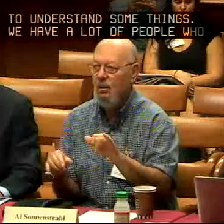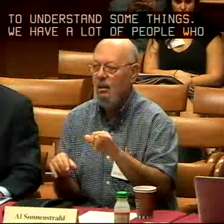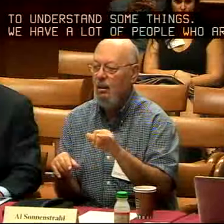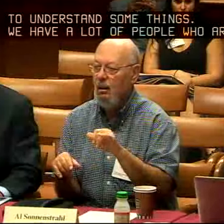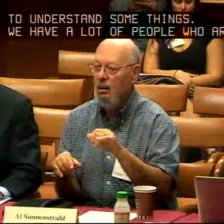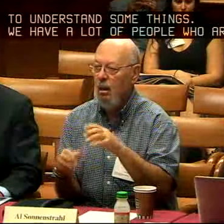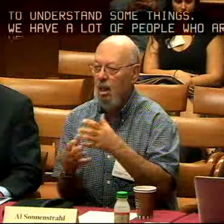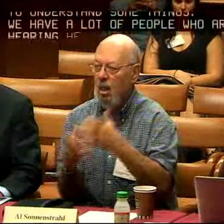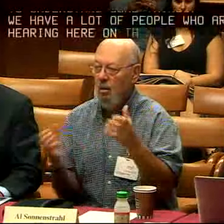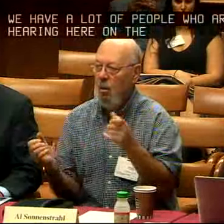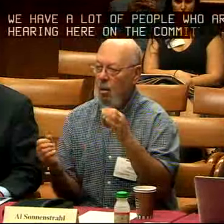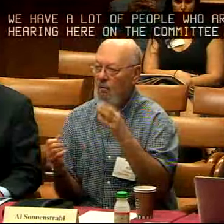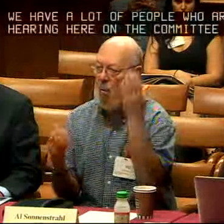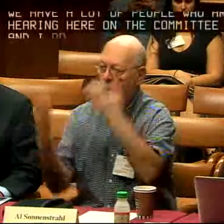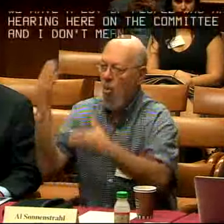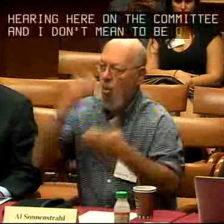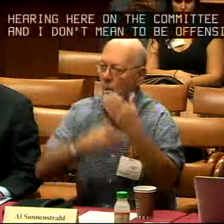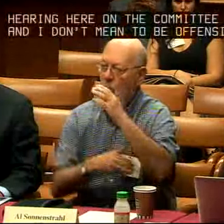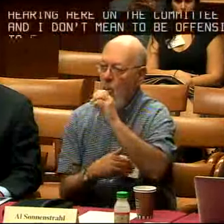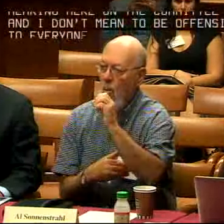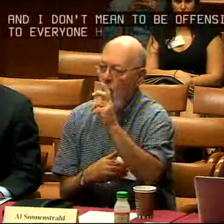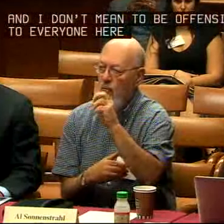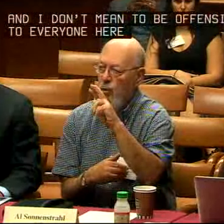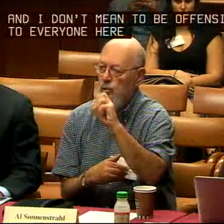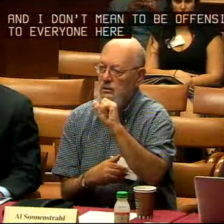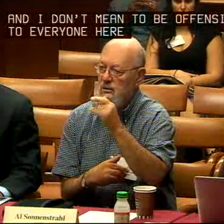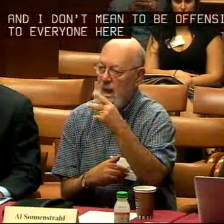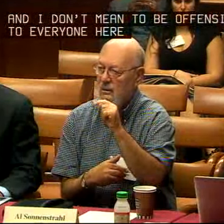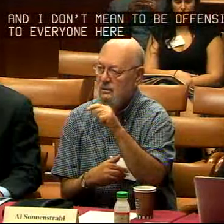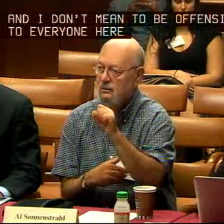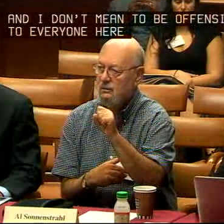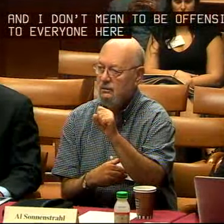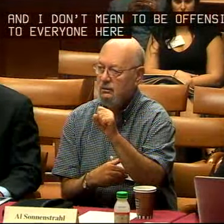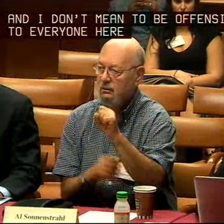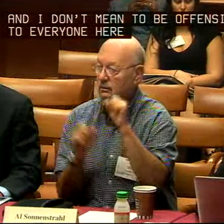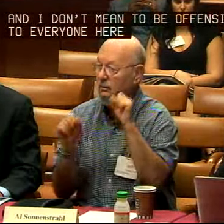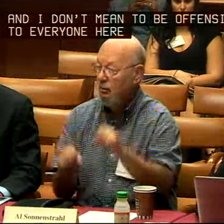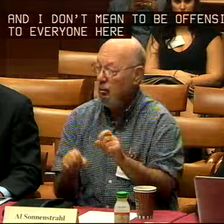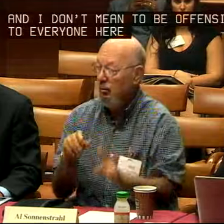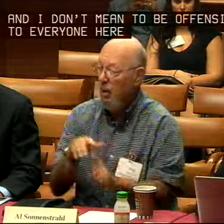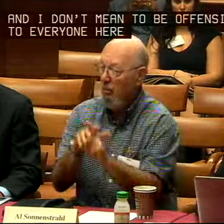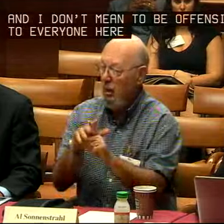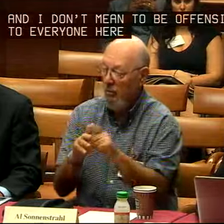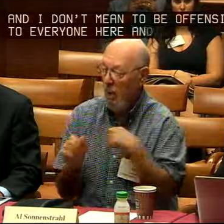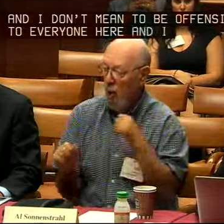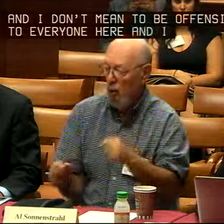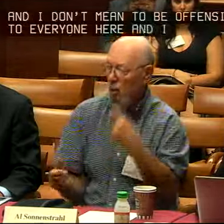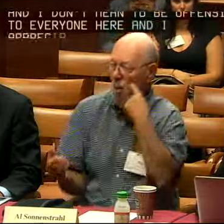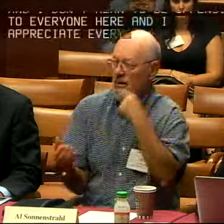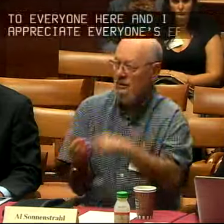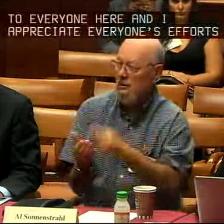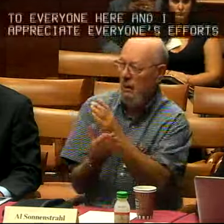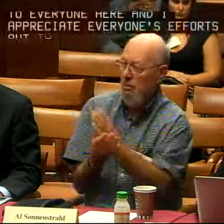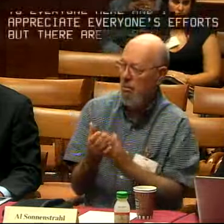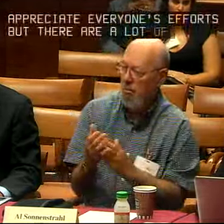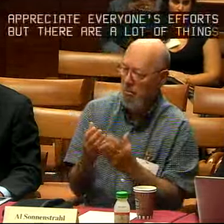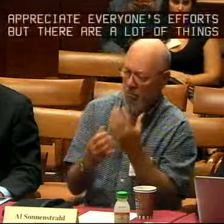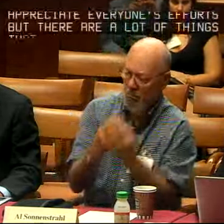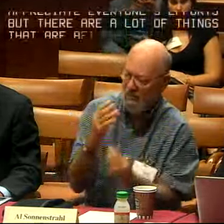committee. But there's still a lot of things that are being overlooked, oversights that are coming up through the process, and